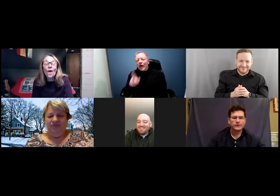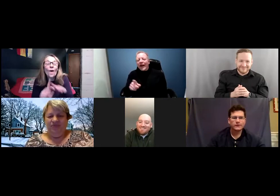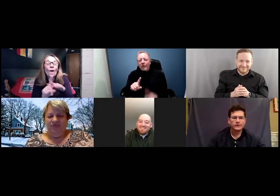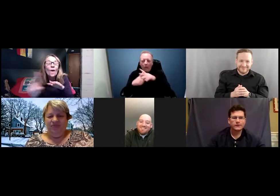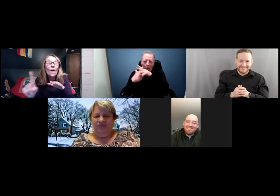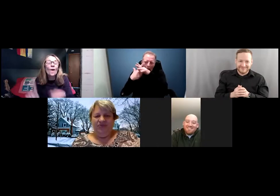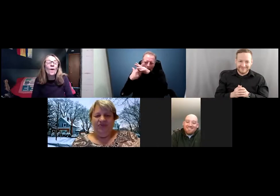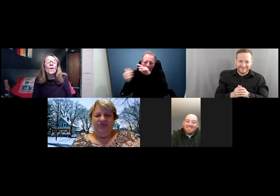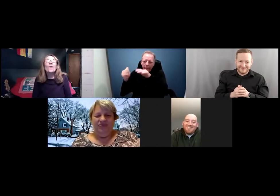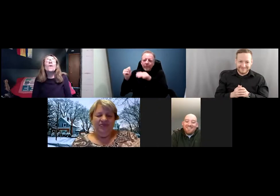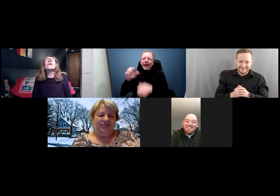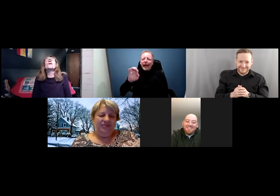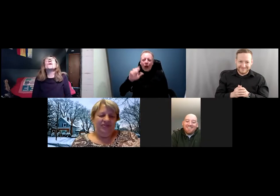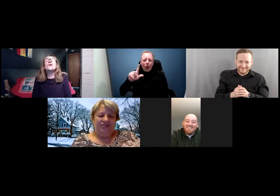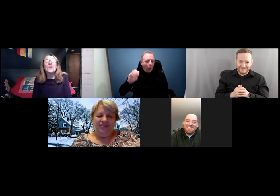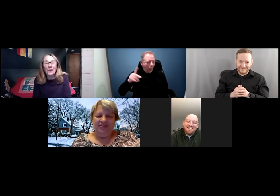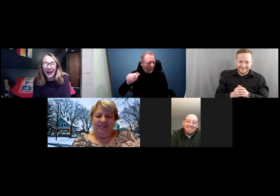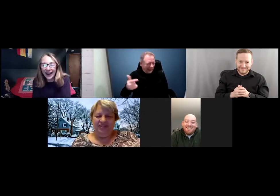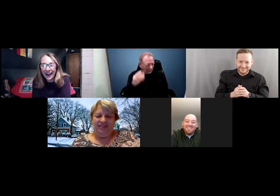yeah. Well,